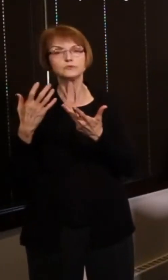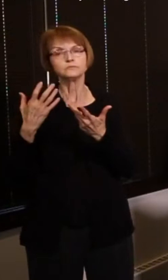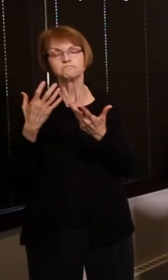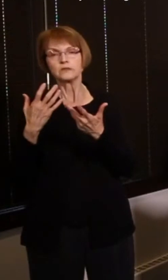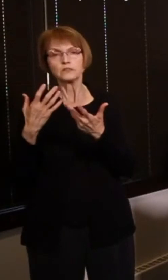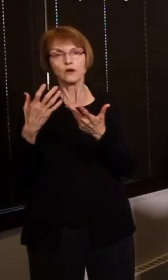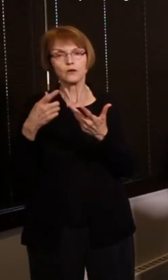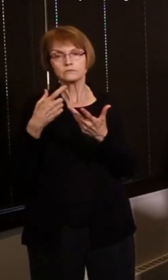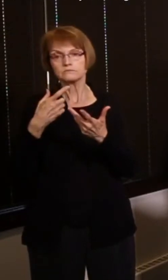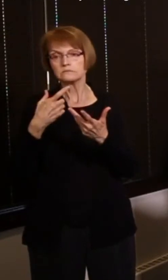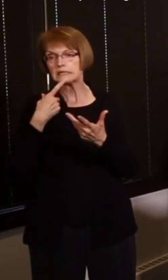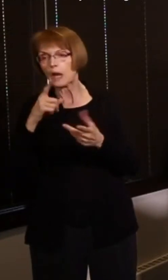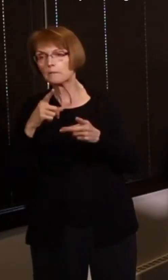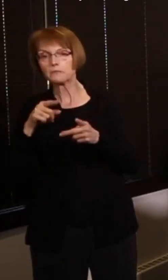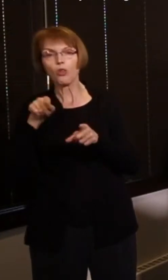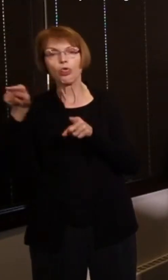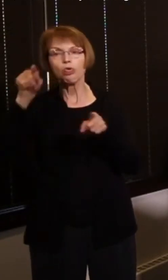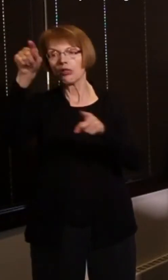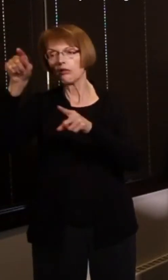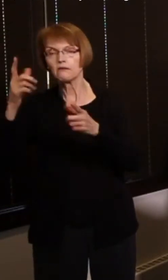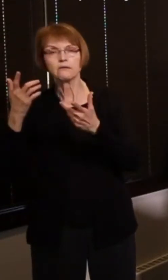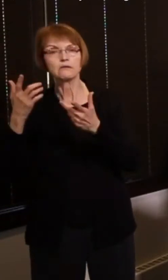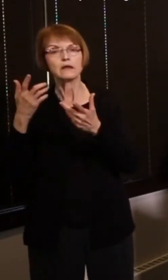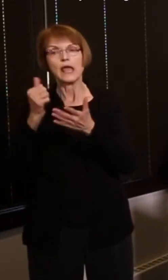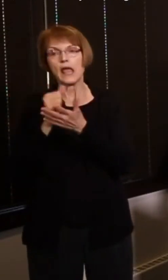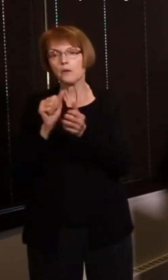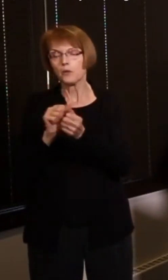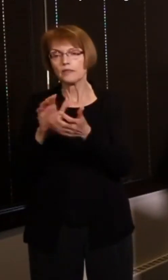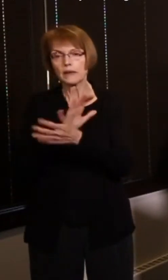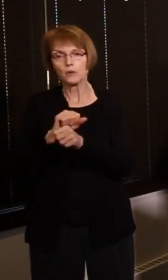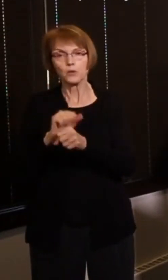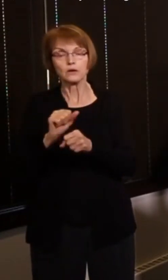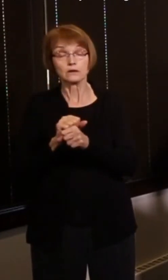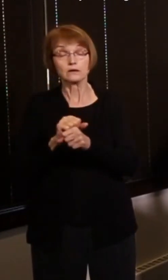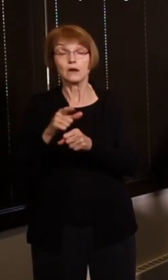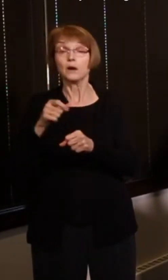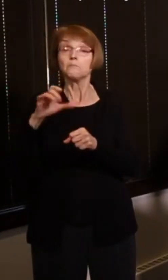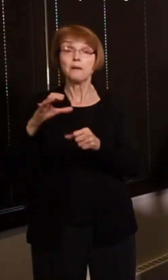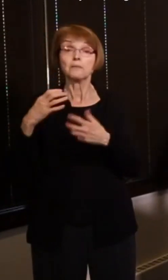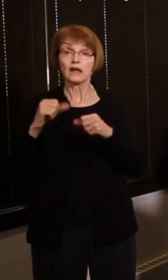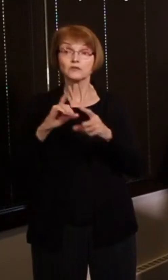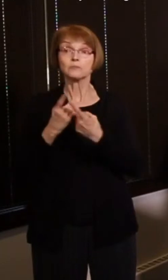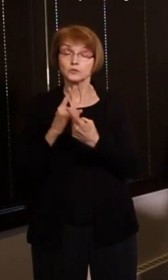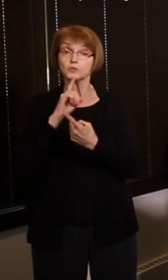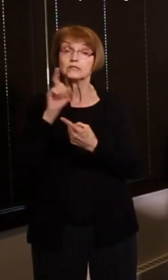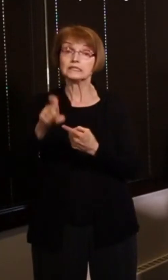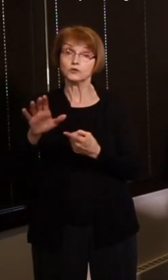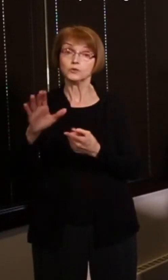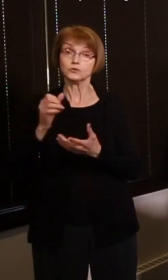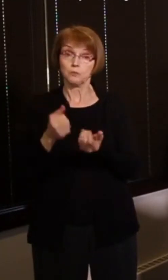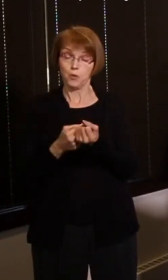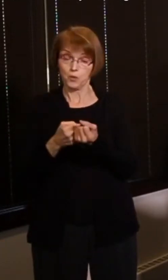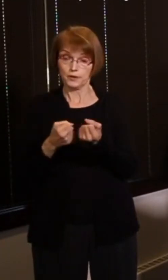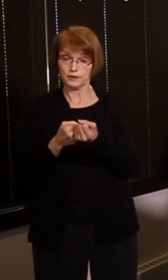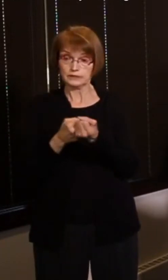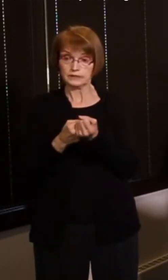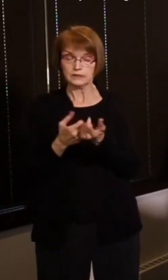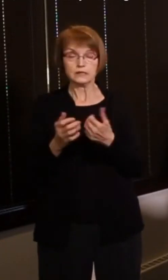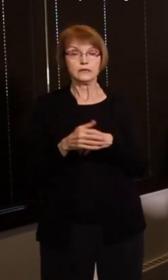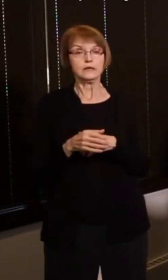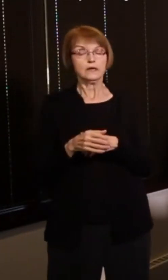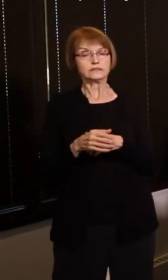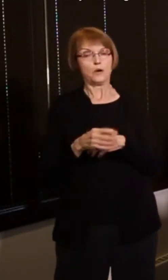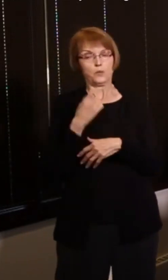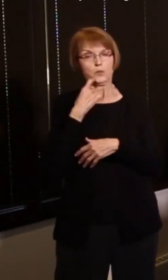paperwork, then the public health departments could really use your support. Now, the U.S. Department of Health and Human Services recently announced